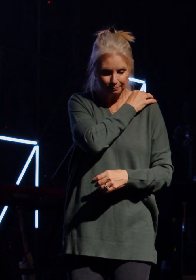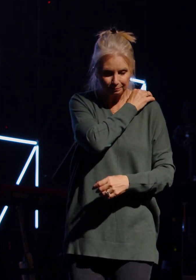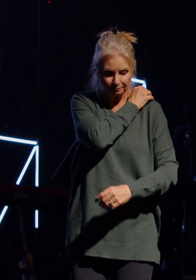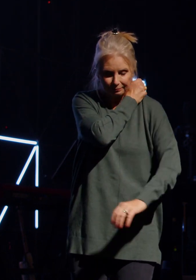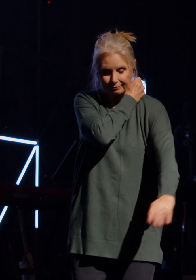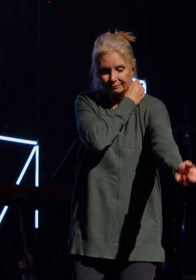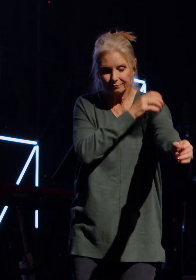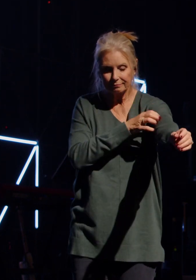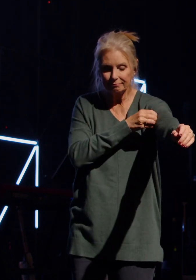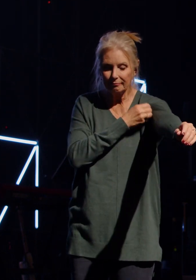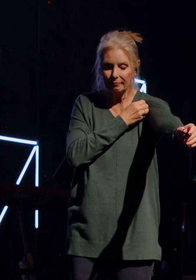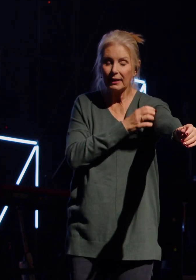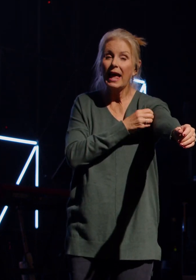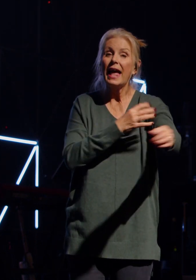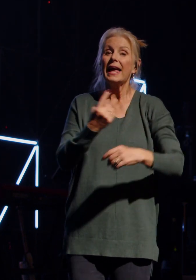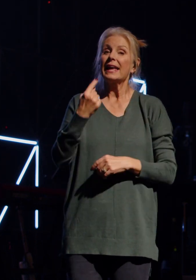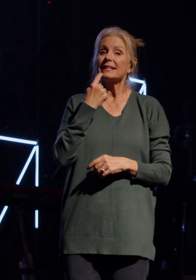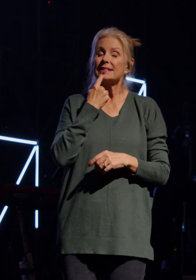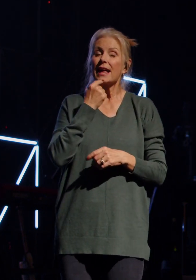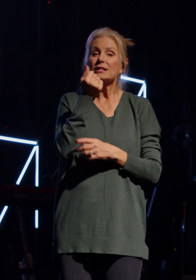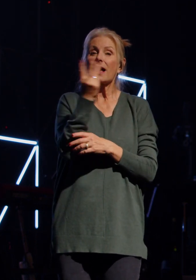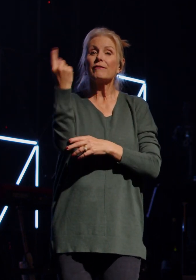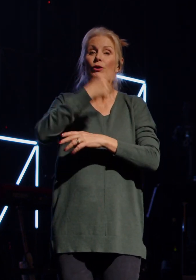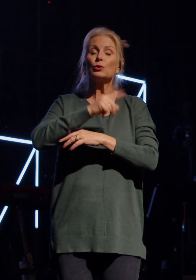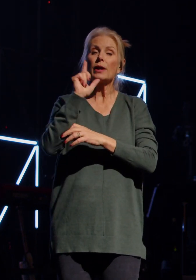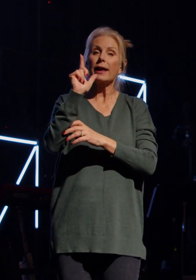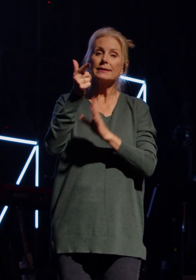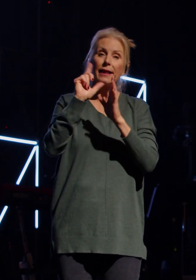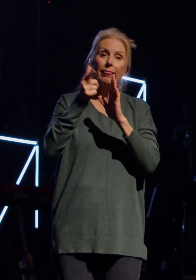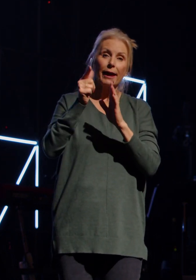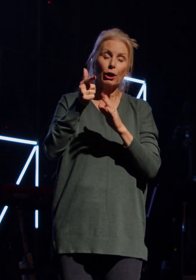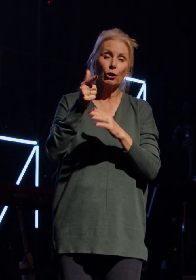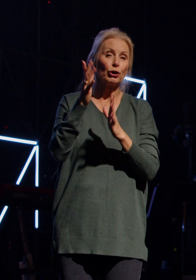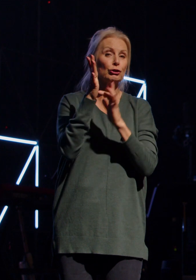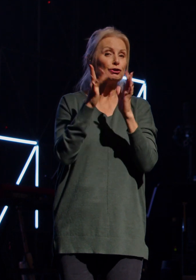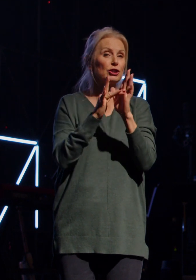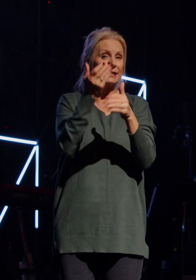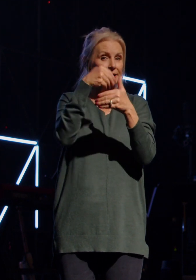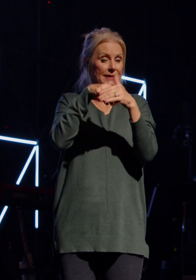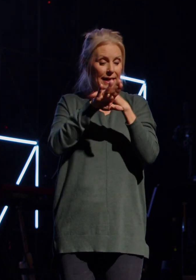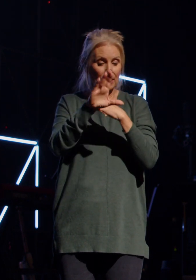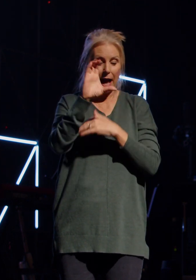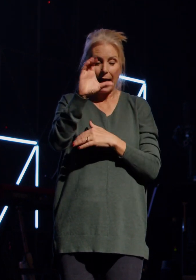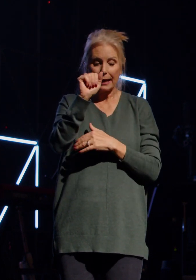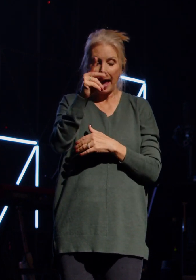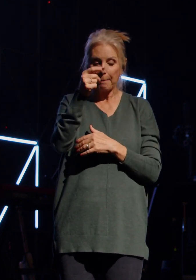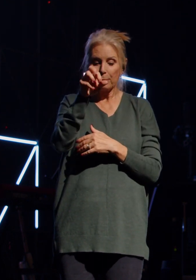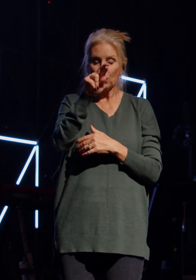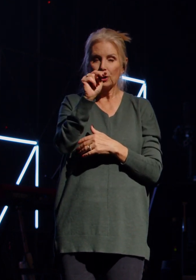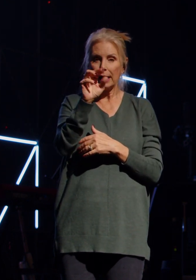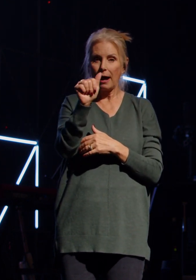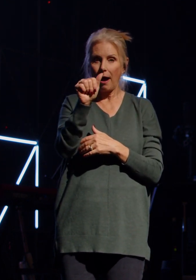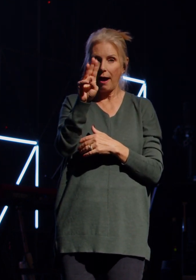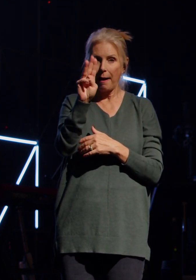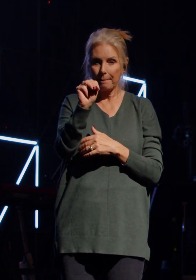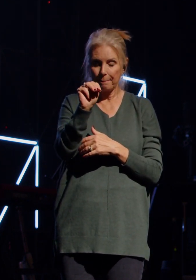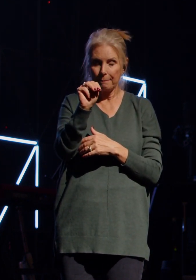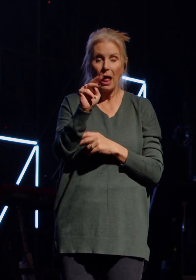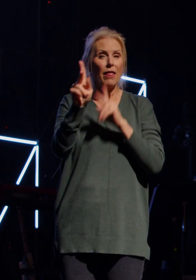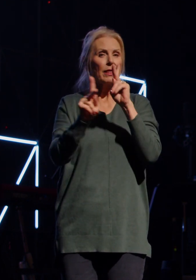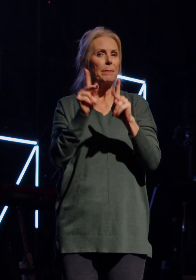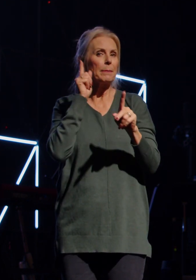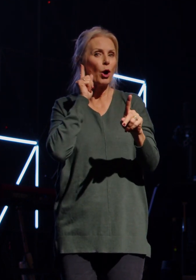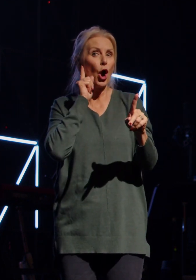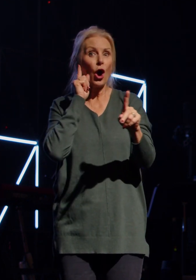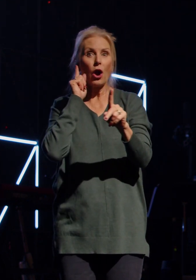It says, a few days later, when Jesus again entered Capernaum, the people heard that he had come